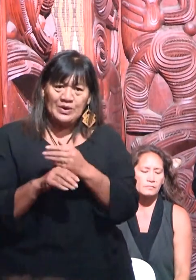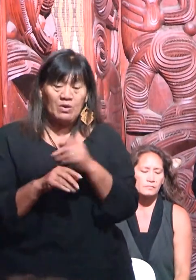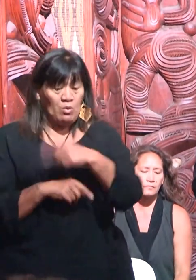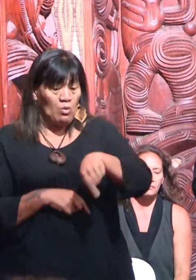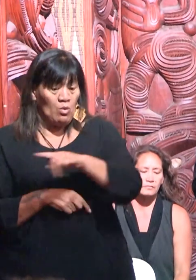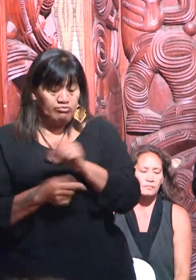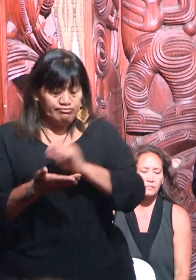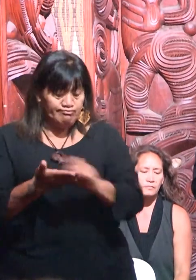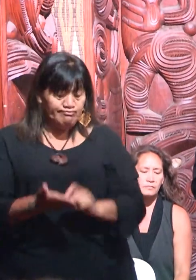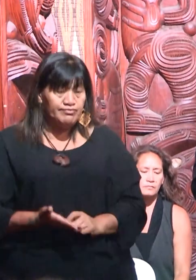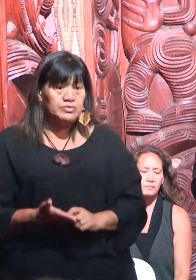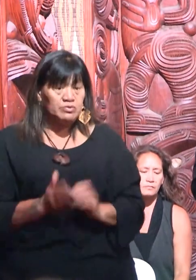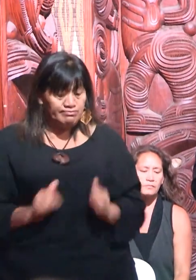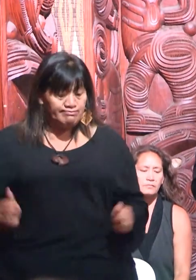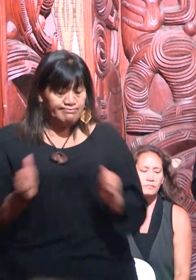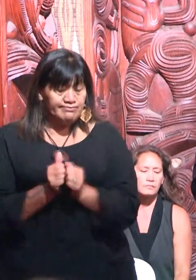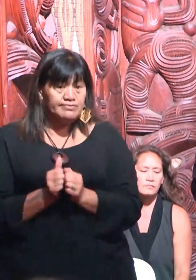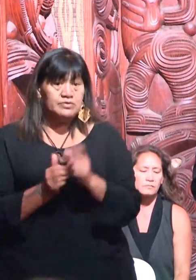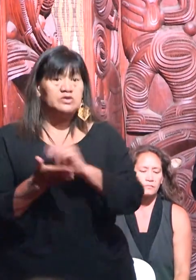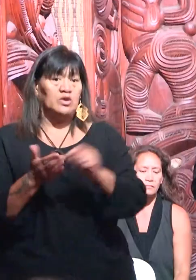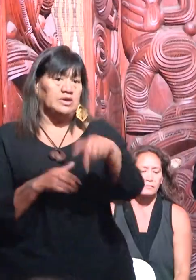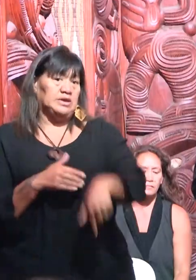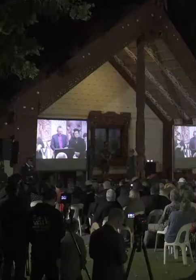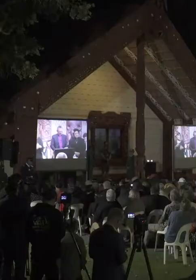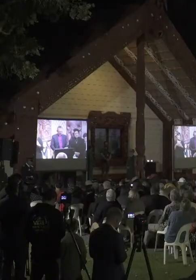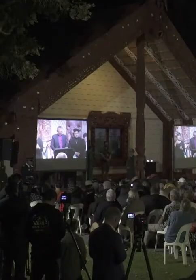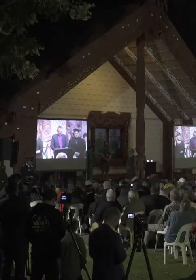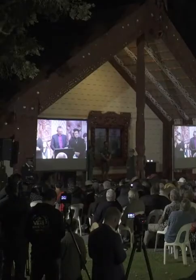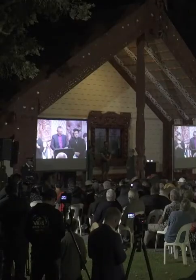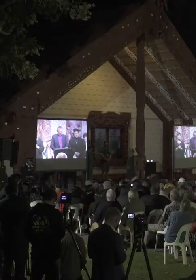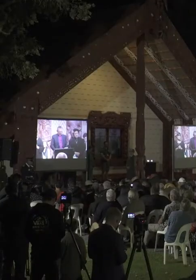upon, and signed here at Waitangi.